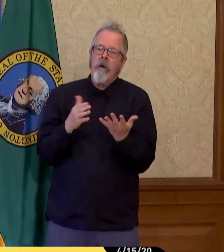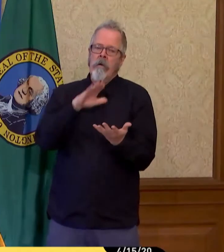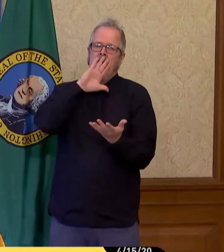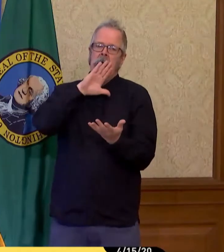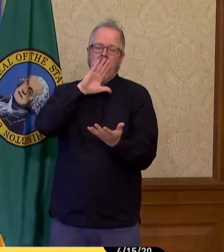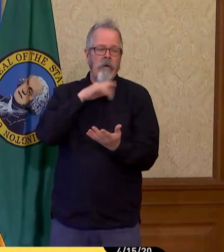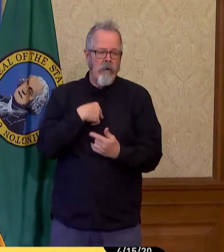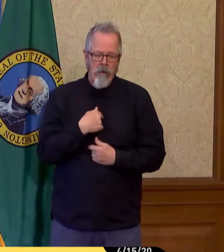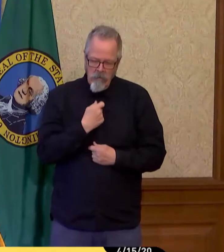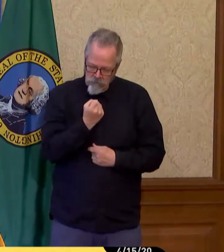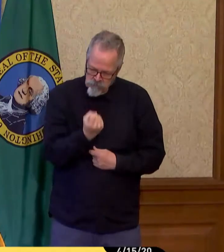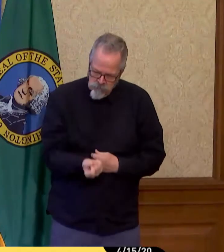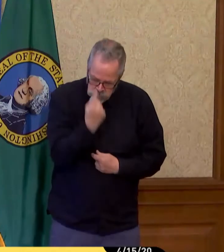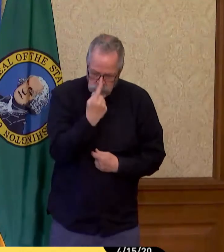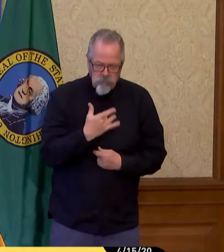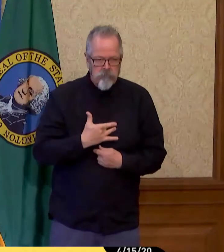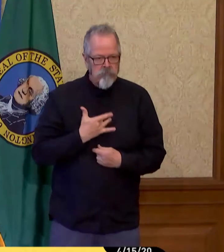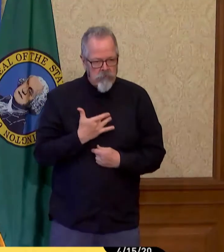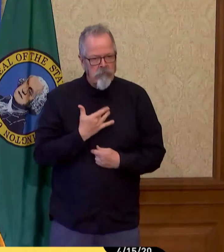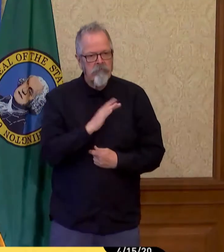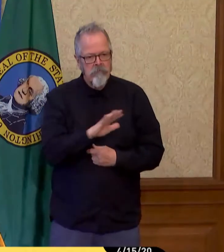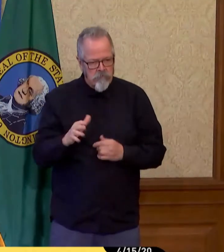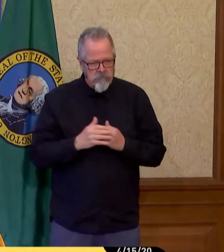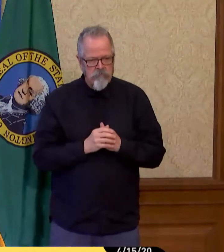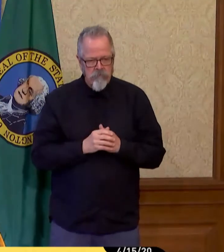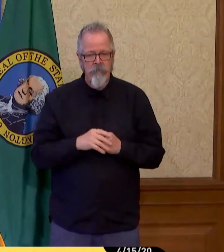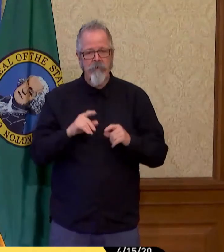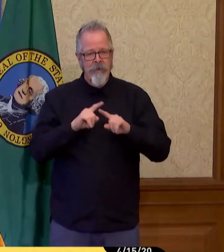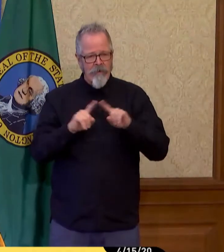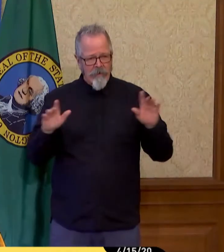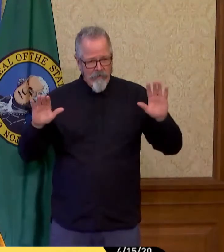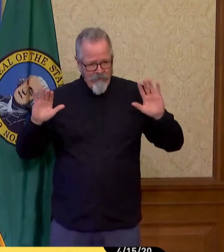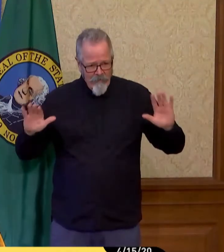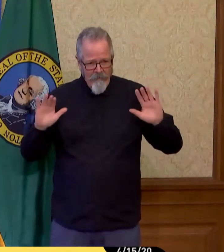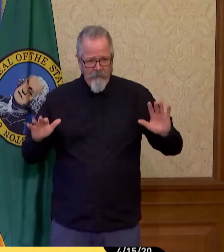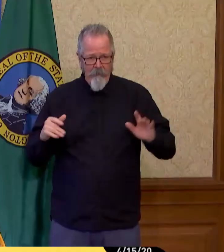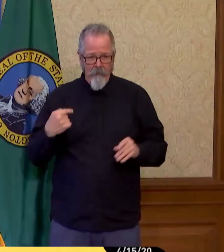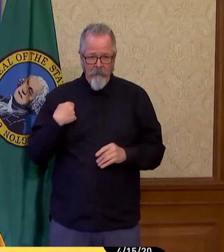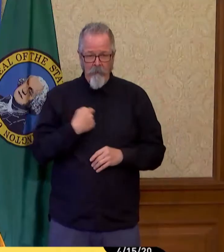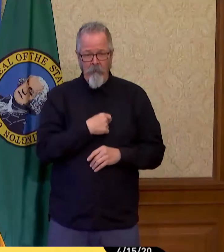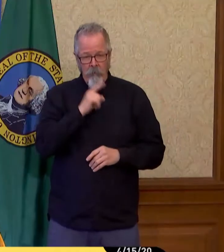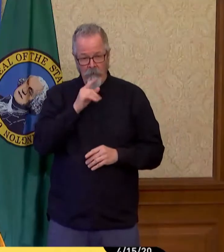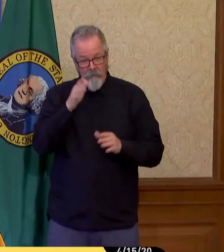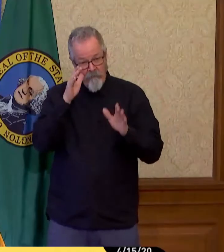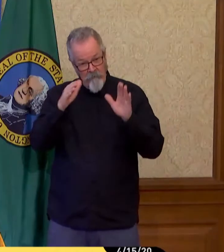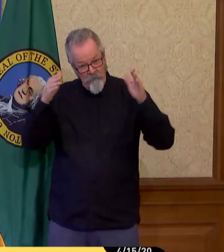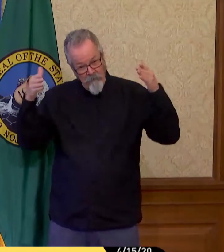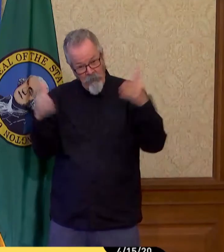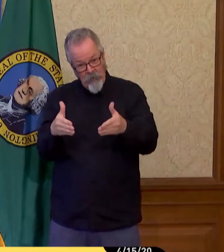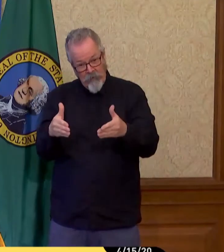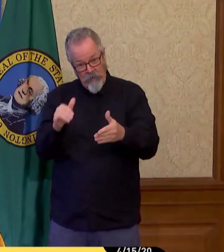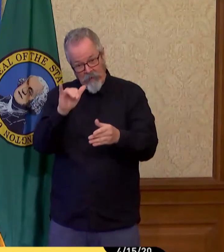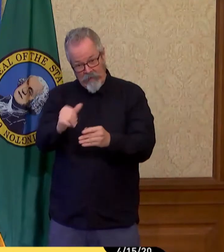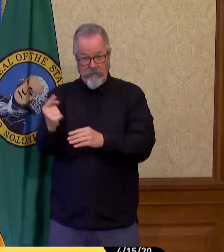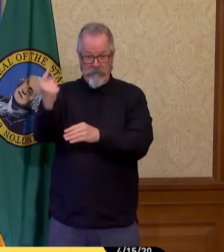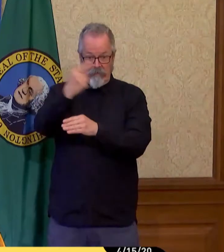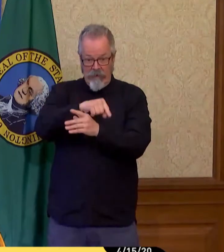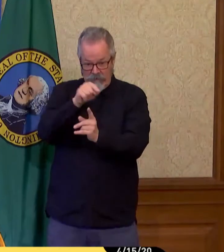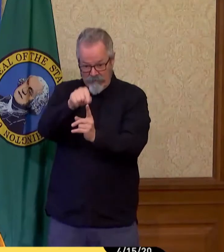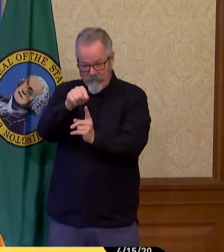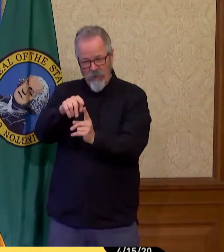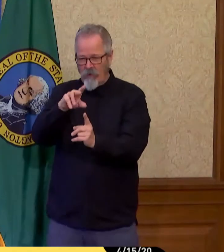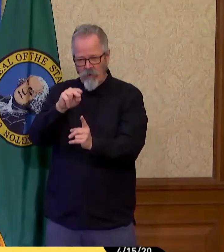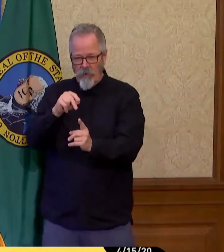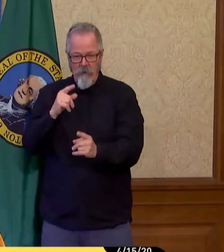we ought to focus on one date, and that's today, because this is the one day we can control. We can